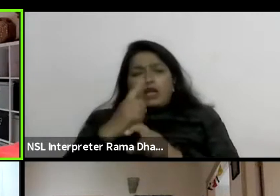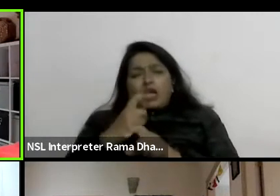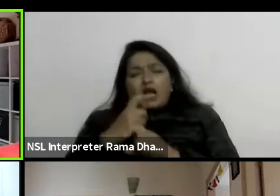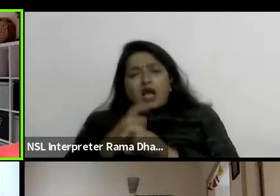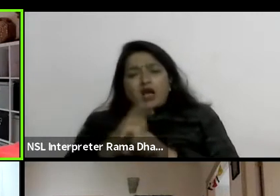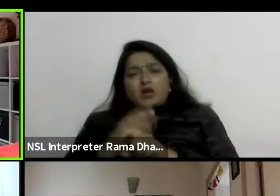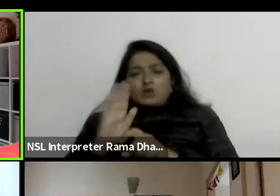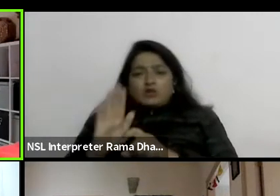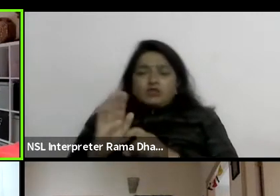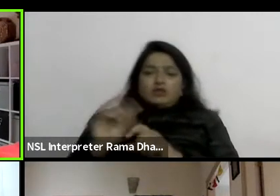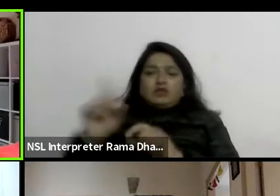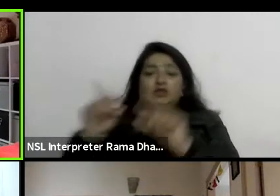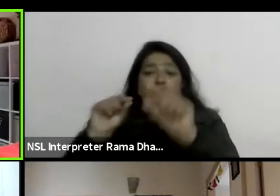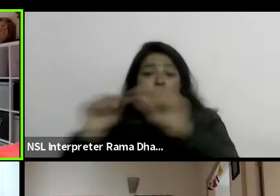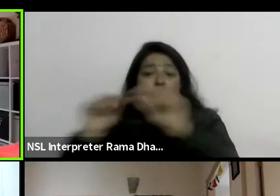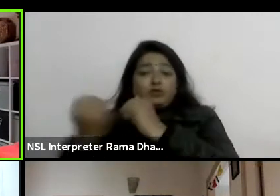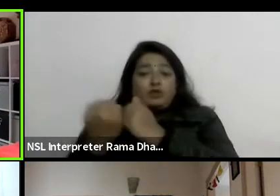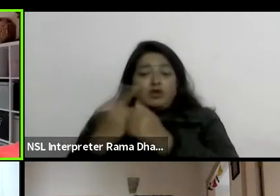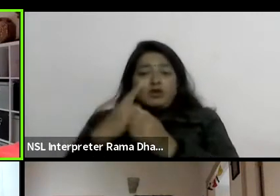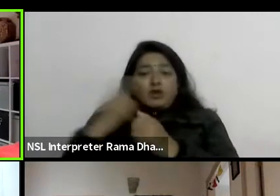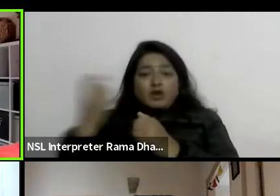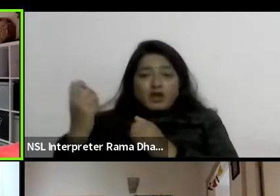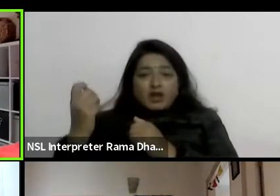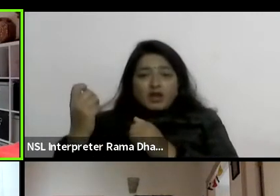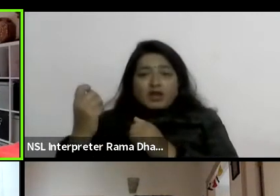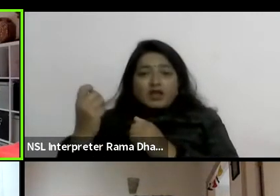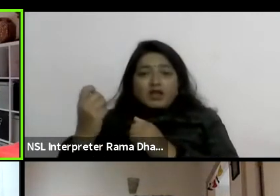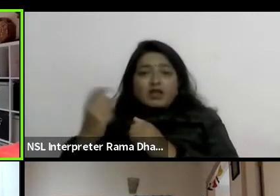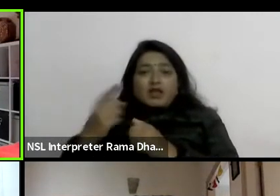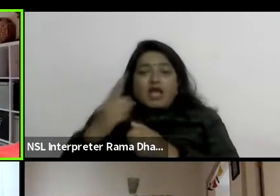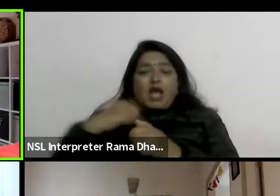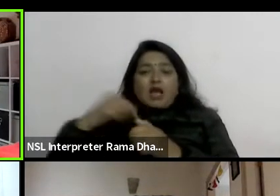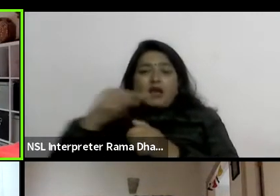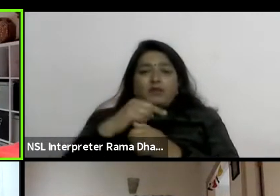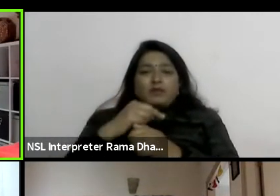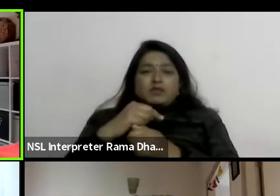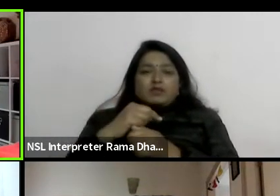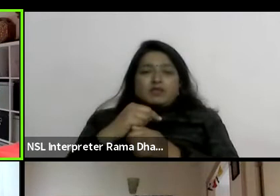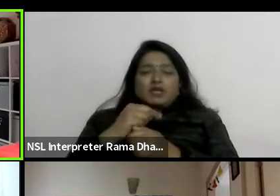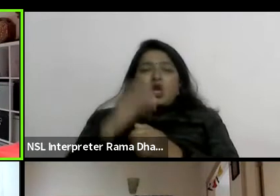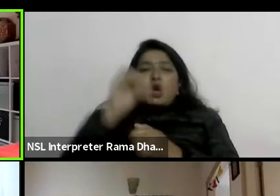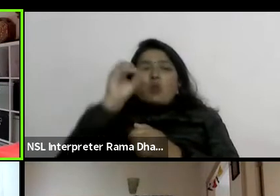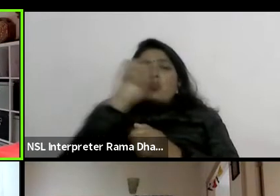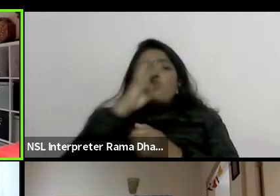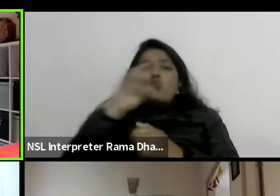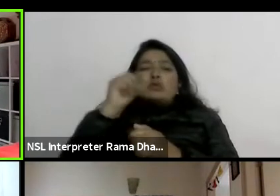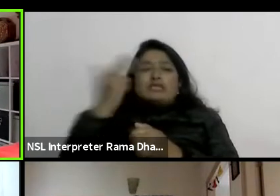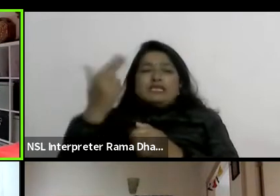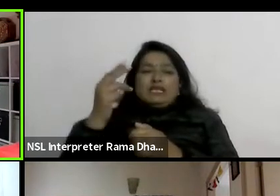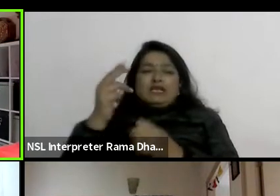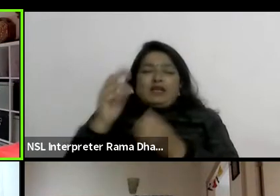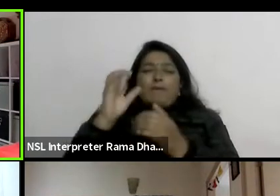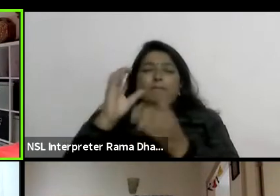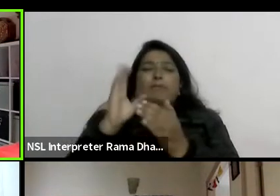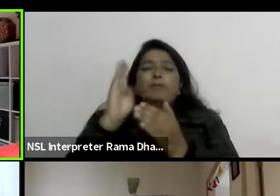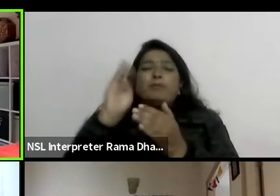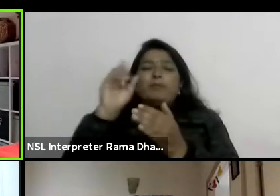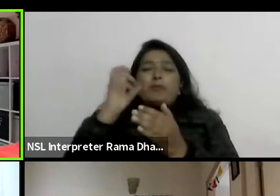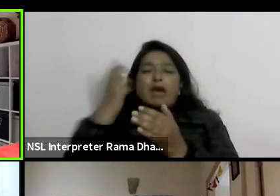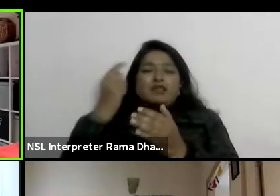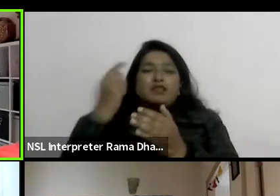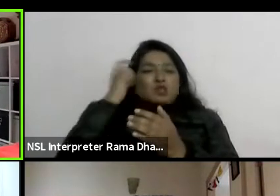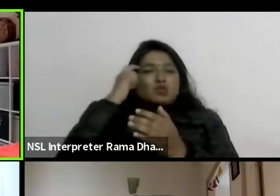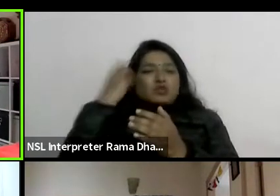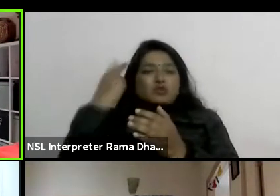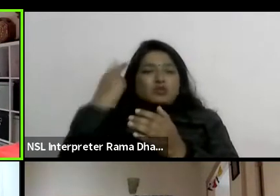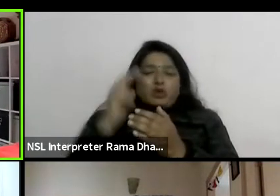come into the root causes, because we live in a capitalist society. I'm not a great fan of it,